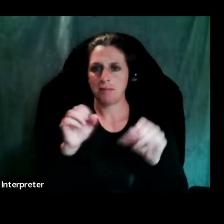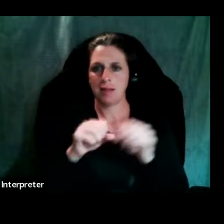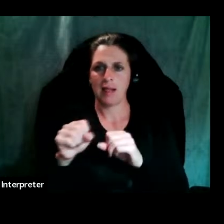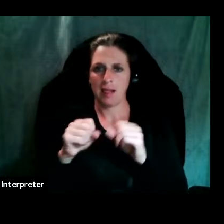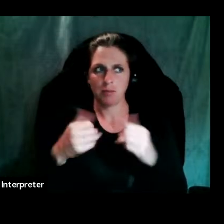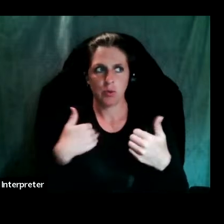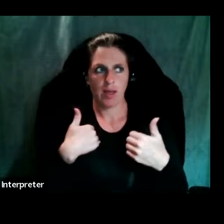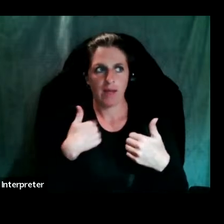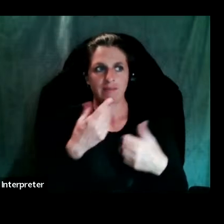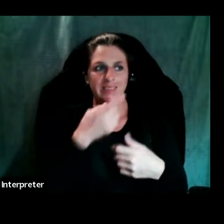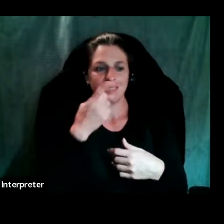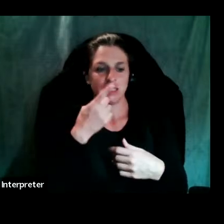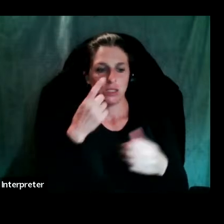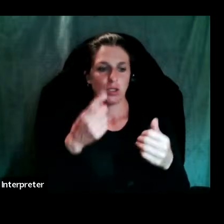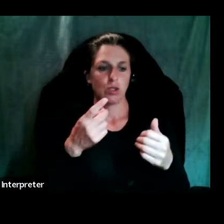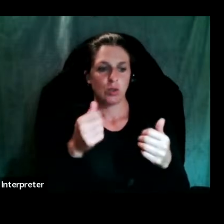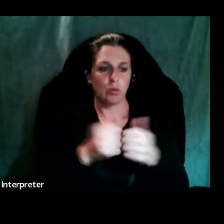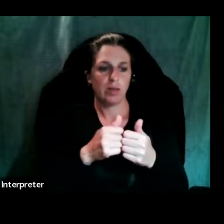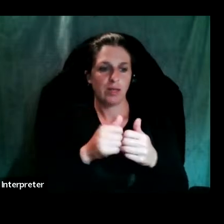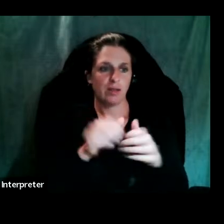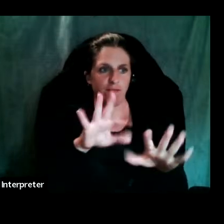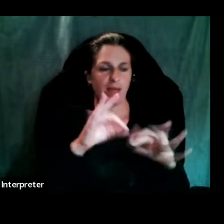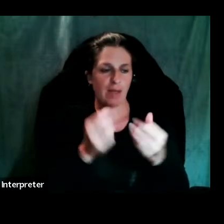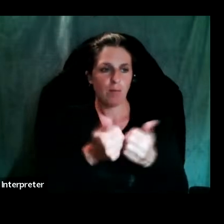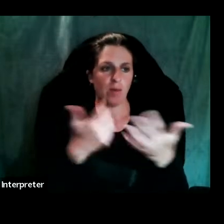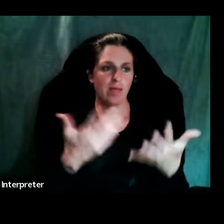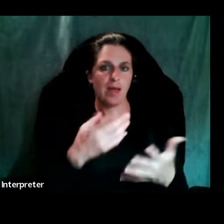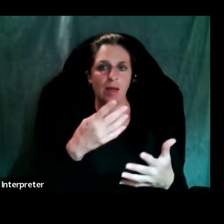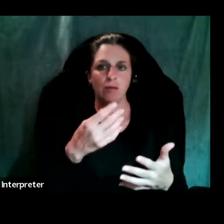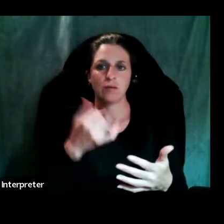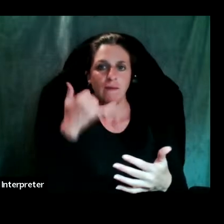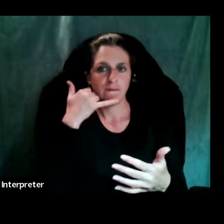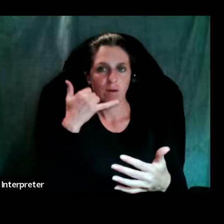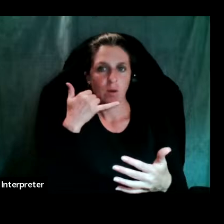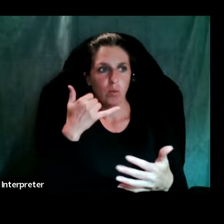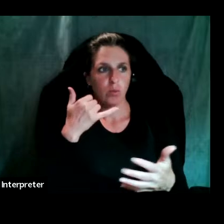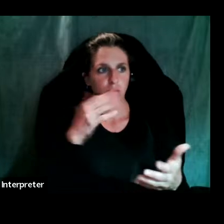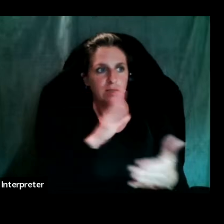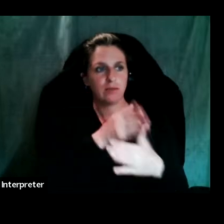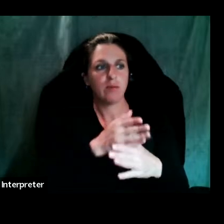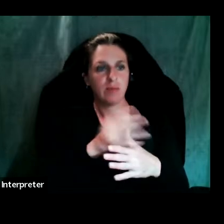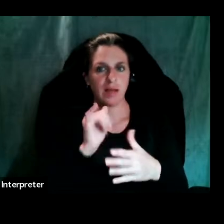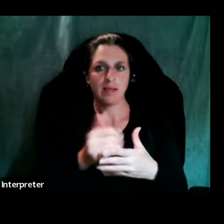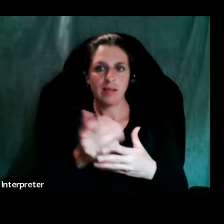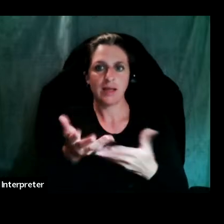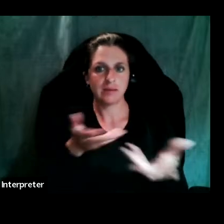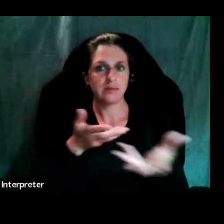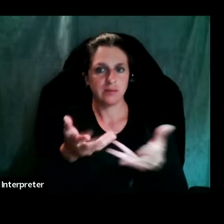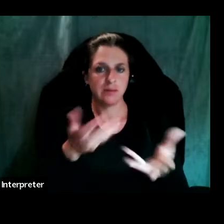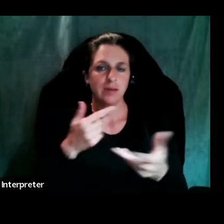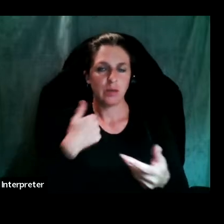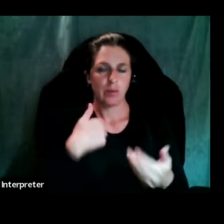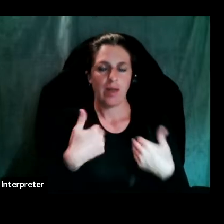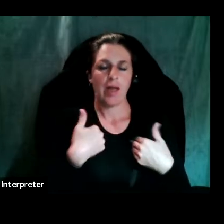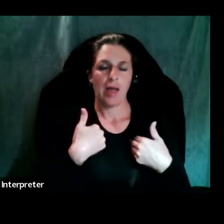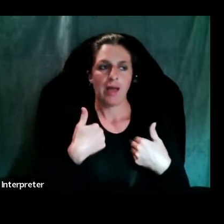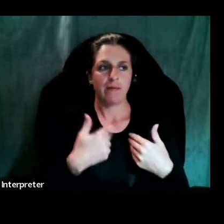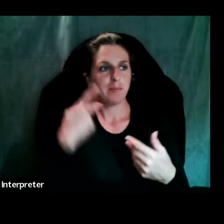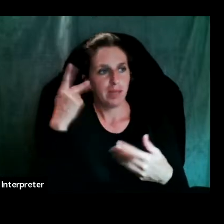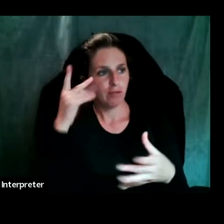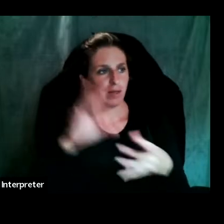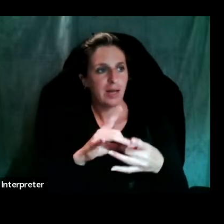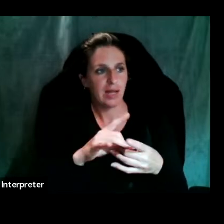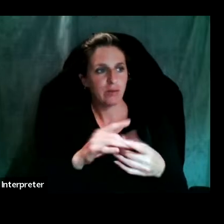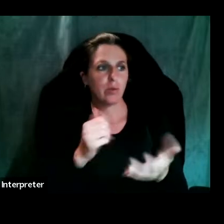with your family without having a phone interruption. So those are the dialogues and conversations we have in Parent Connect to help support with the